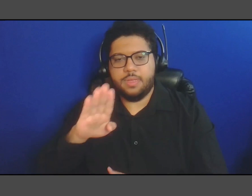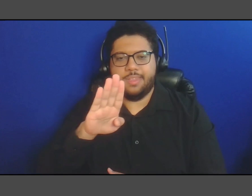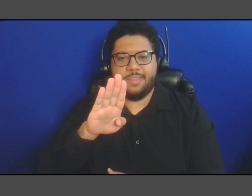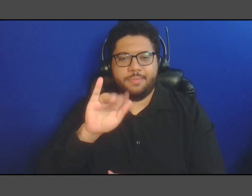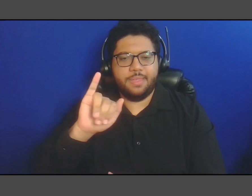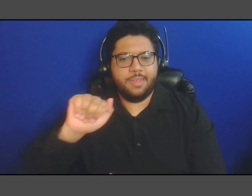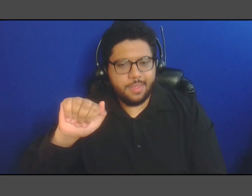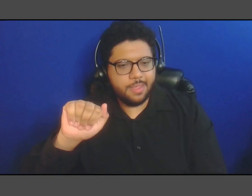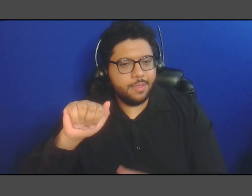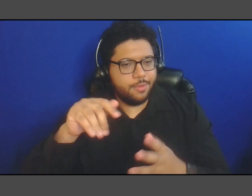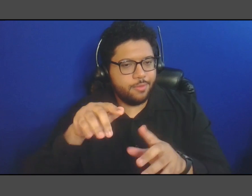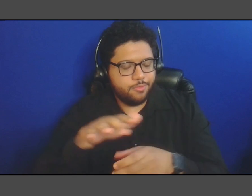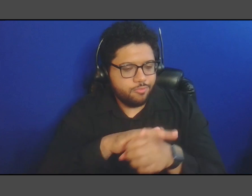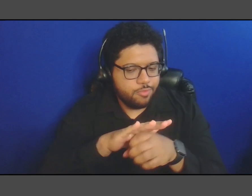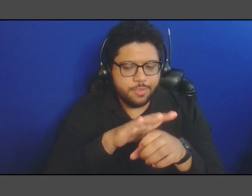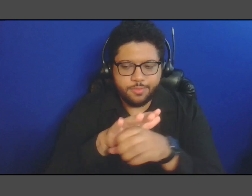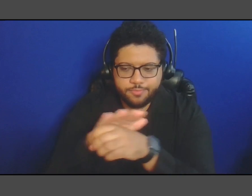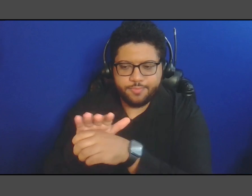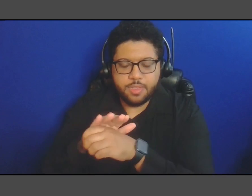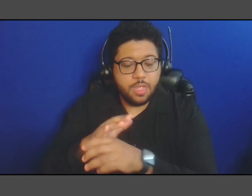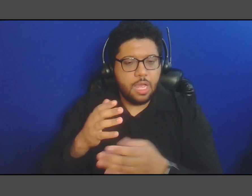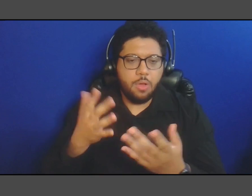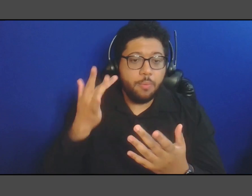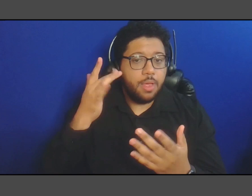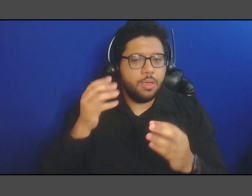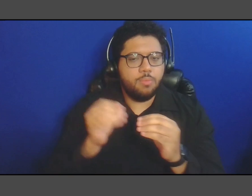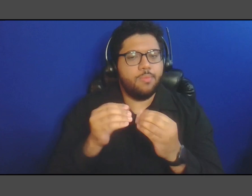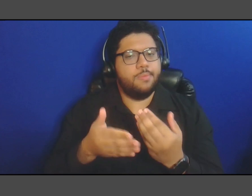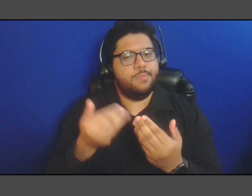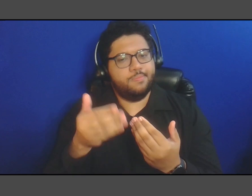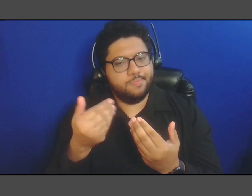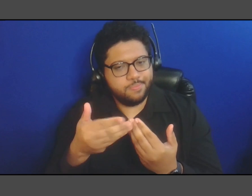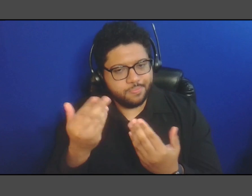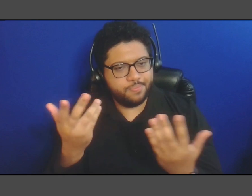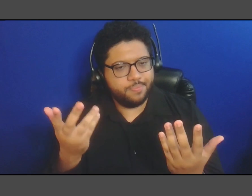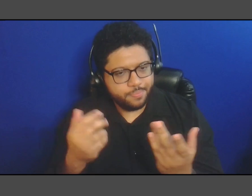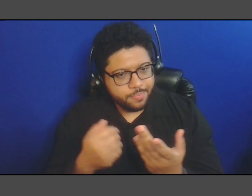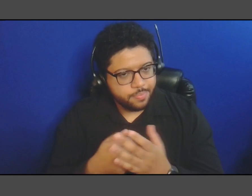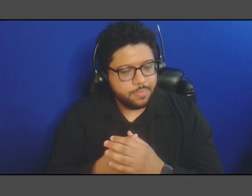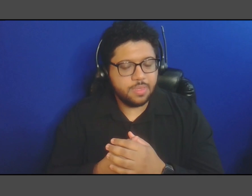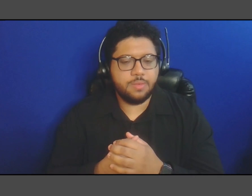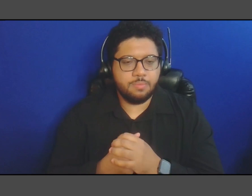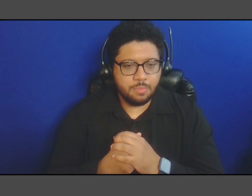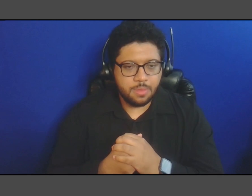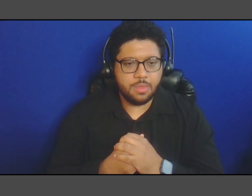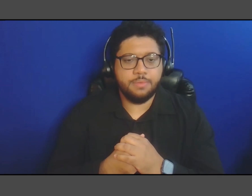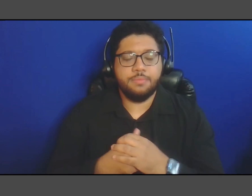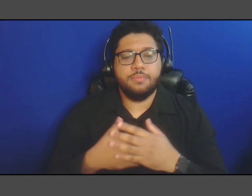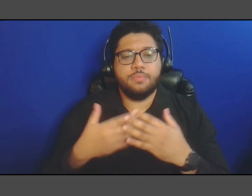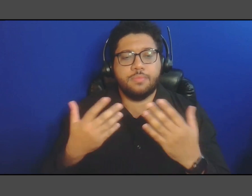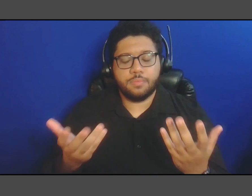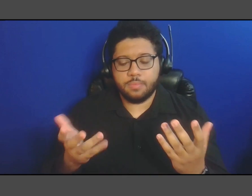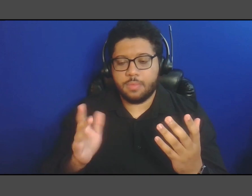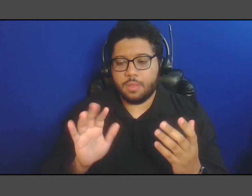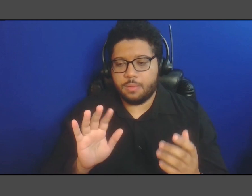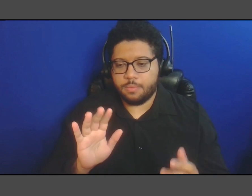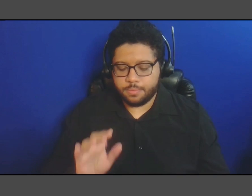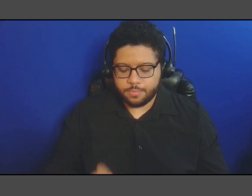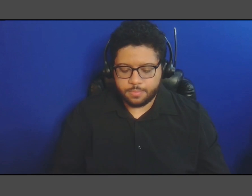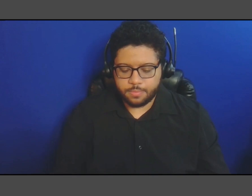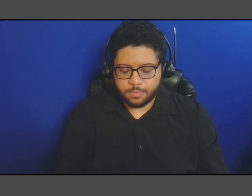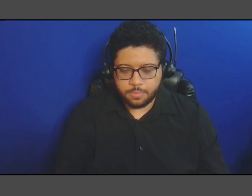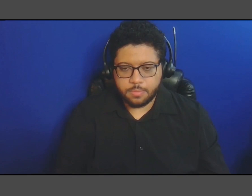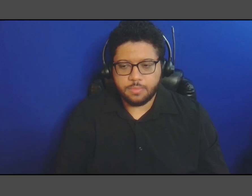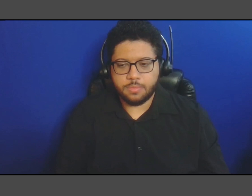make it easier to navigate. And when we called